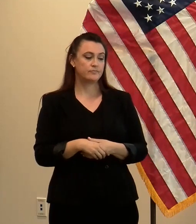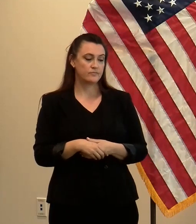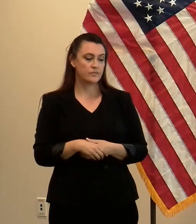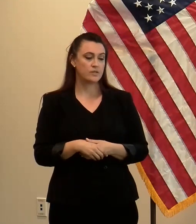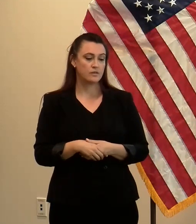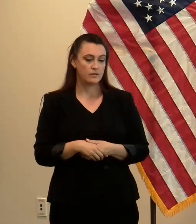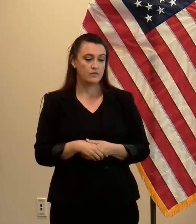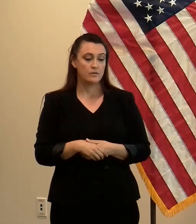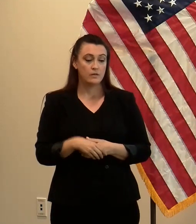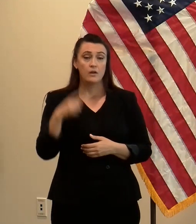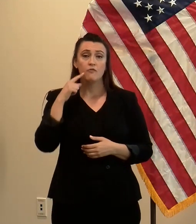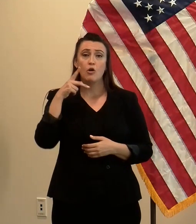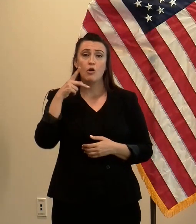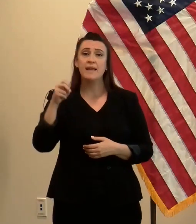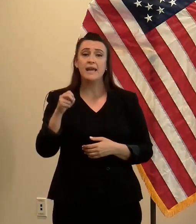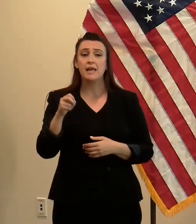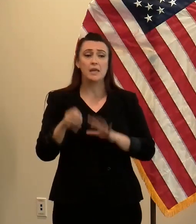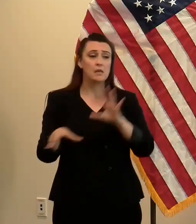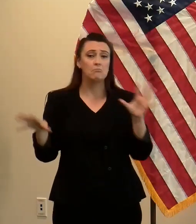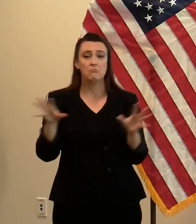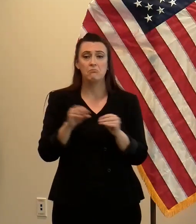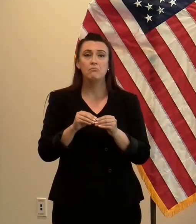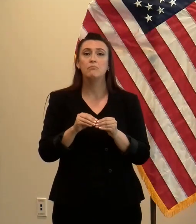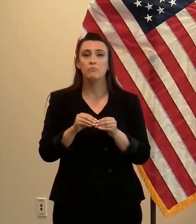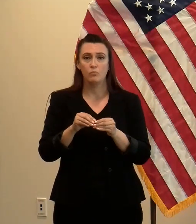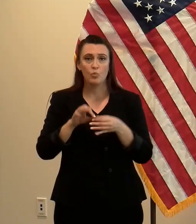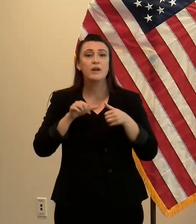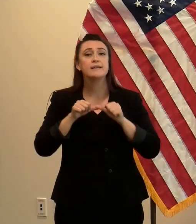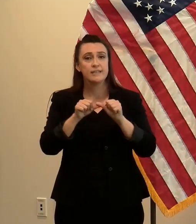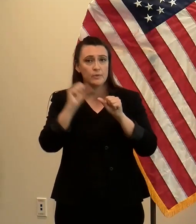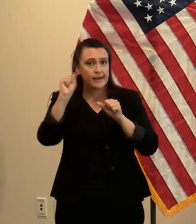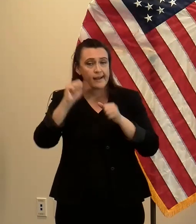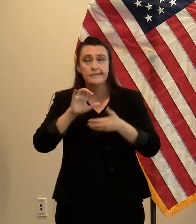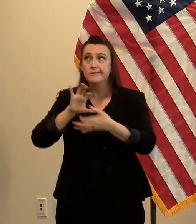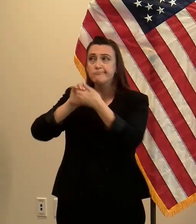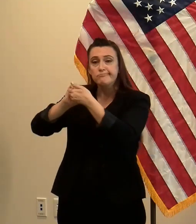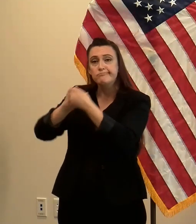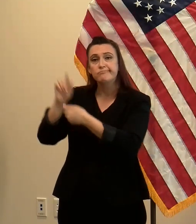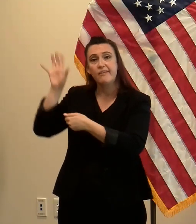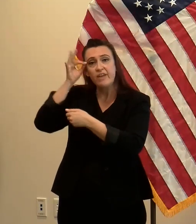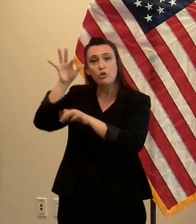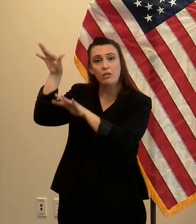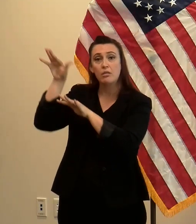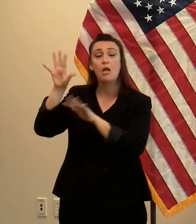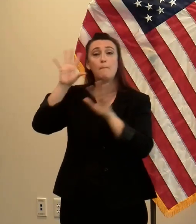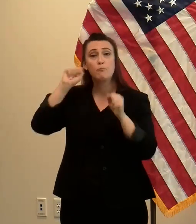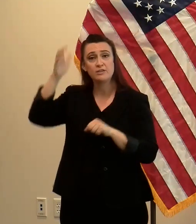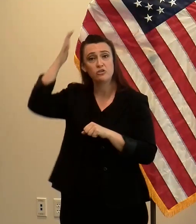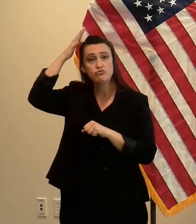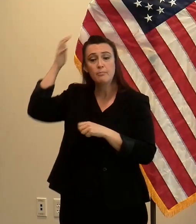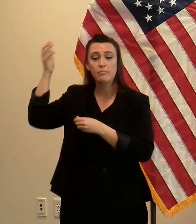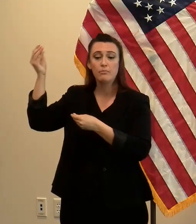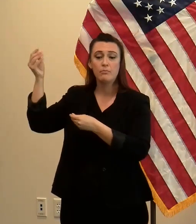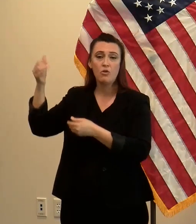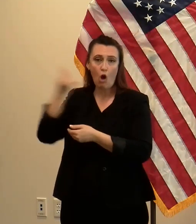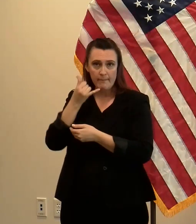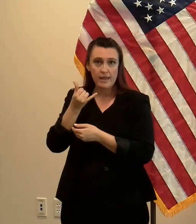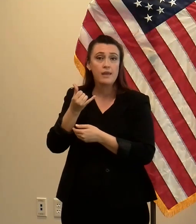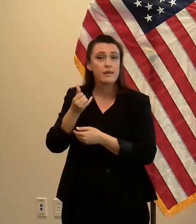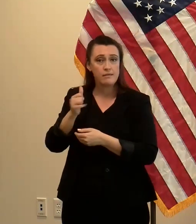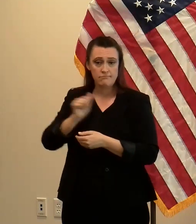in terms of PPE, we continue to work with our federal partners. President Trump called me personally